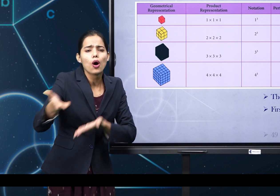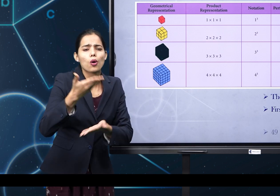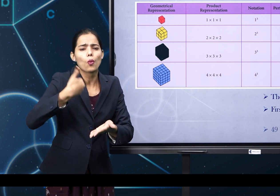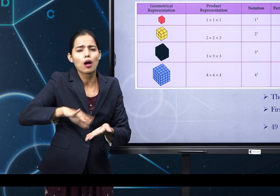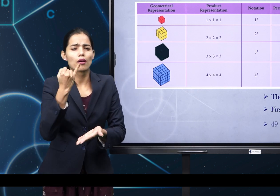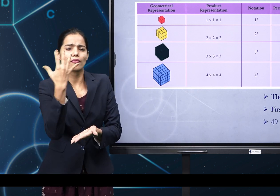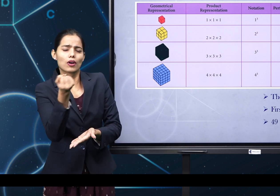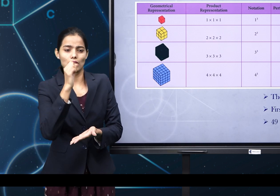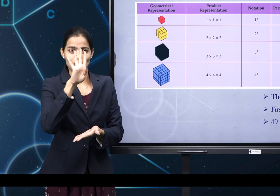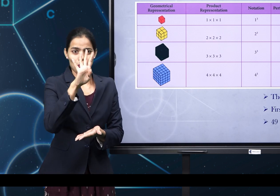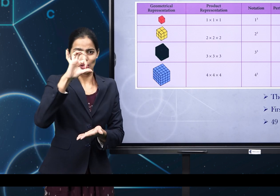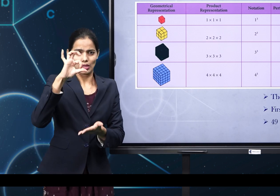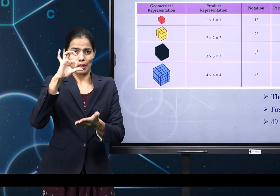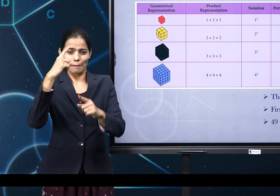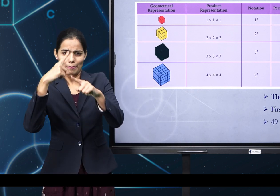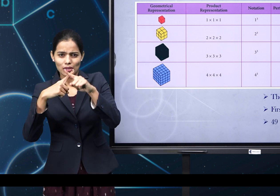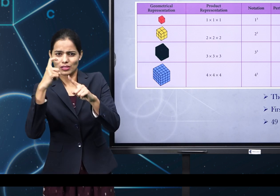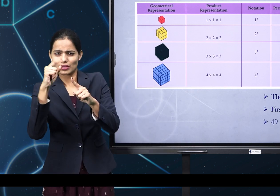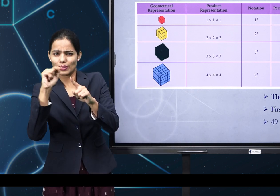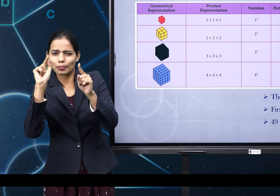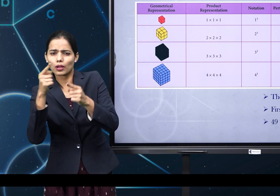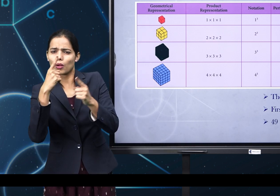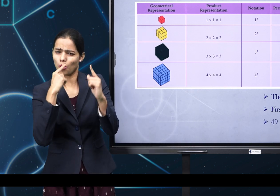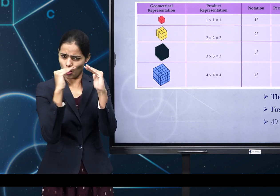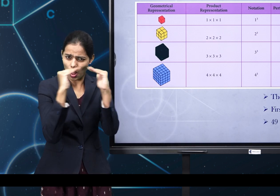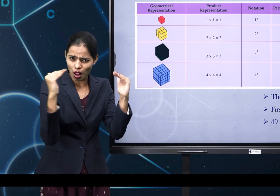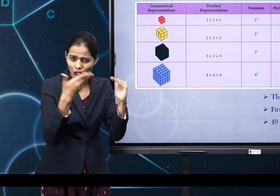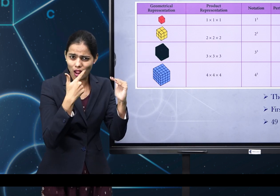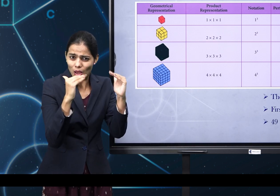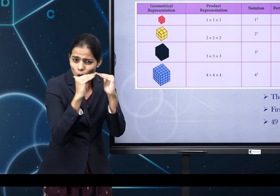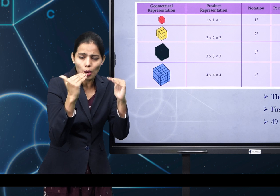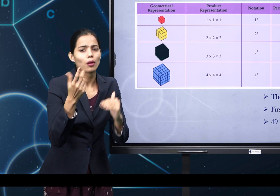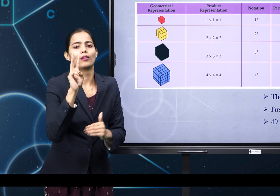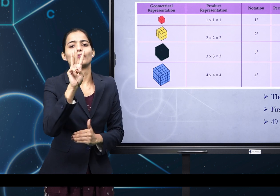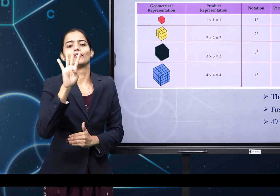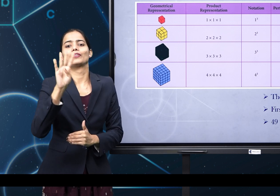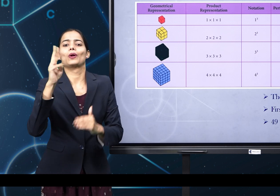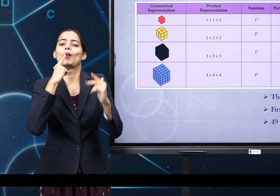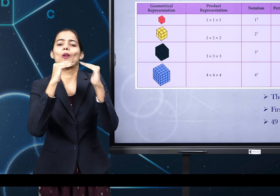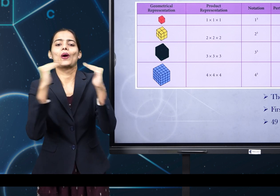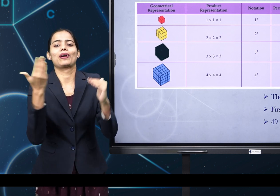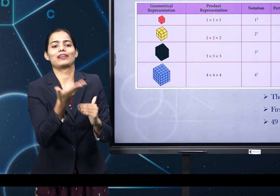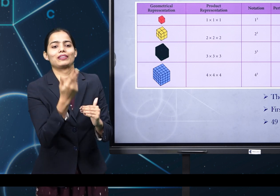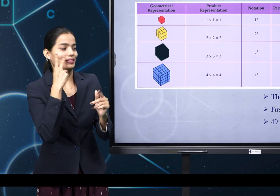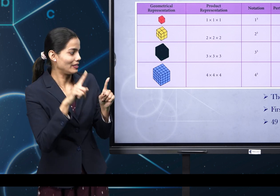Now, we will find 49 into minus 7. This is equal to minus 343.